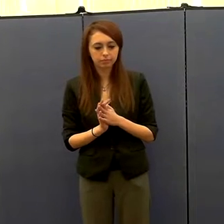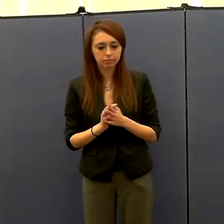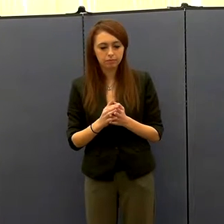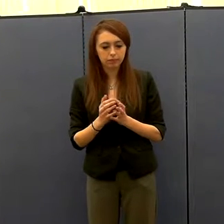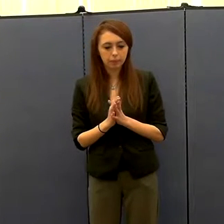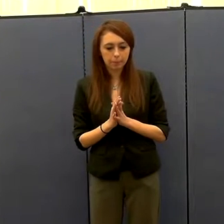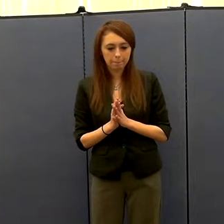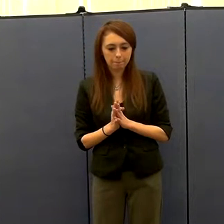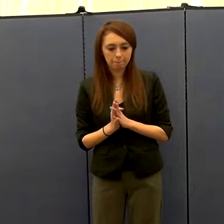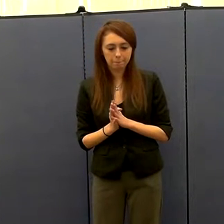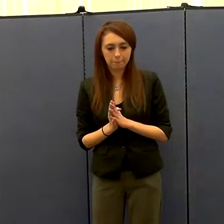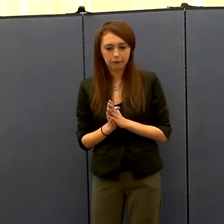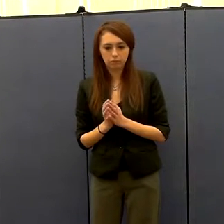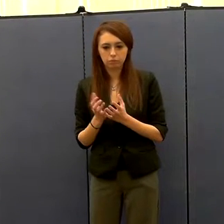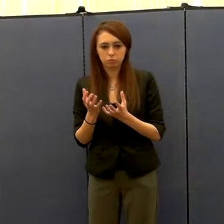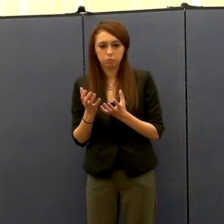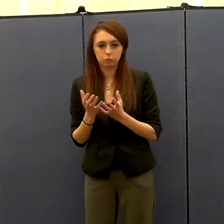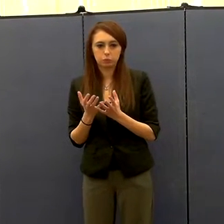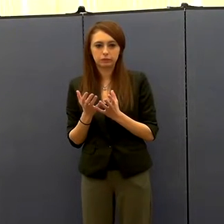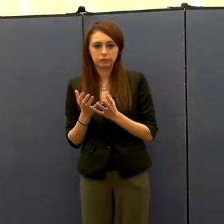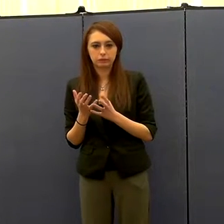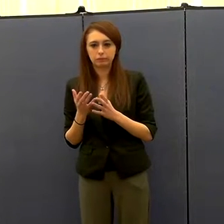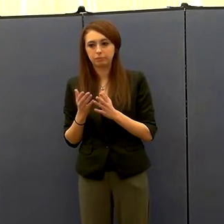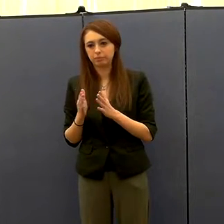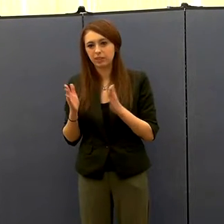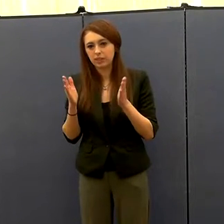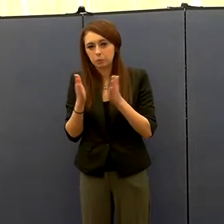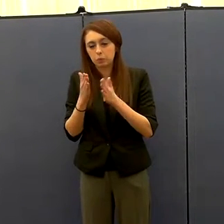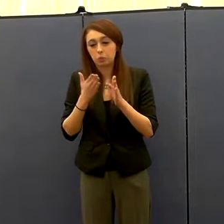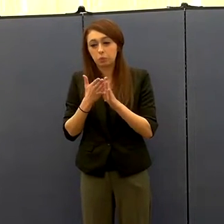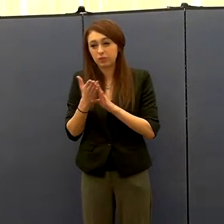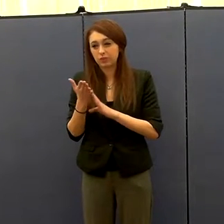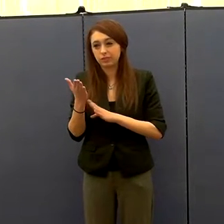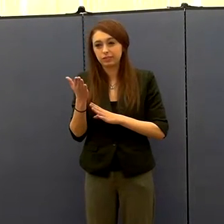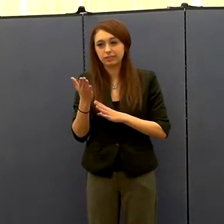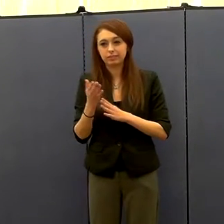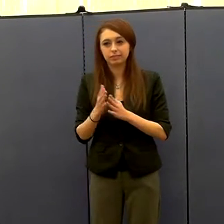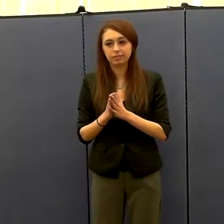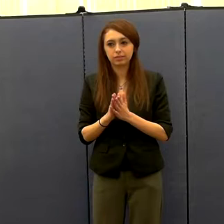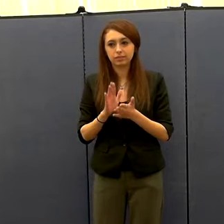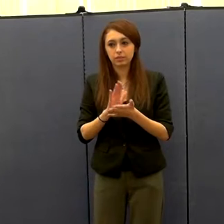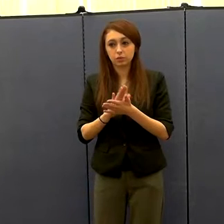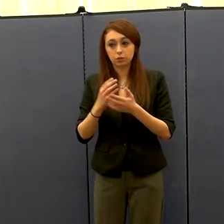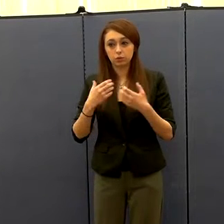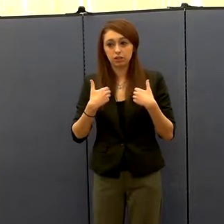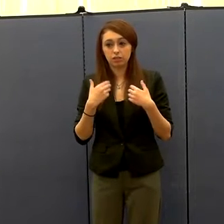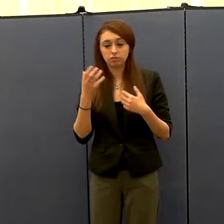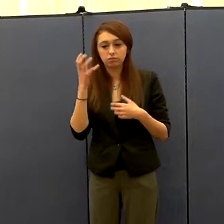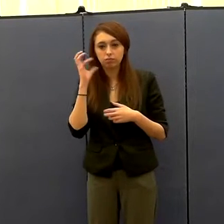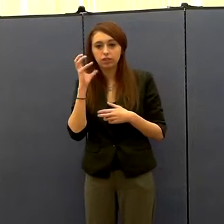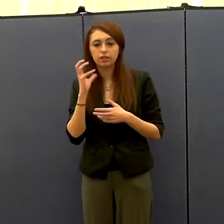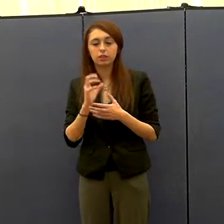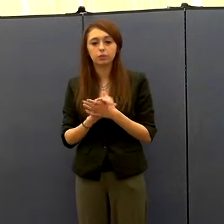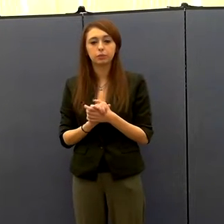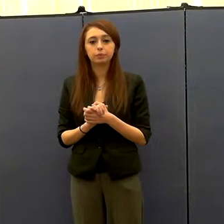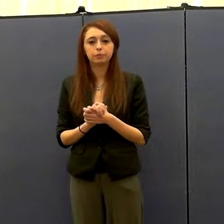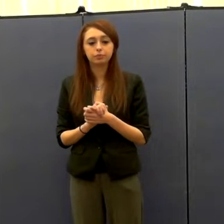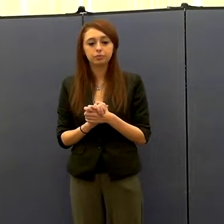it had a radio station and I was a DJ there, it did not have any kind of television or video programs, which